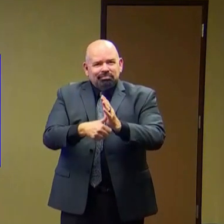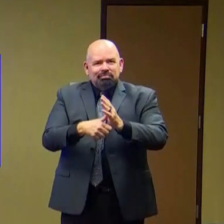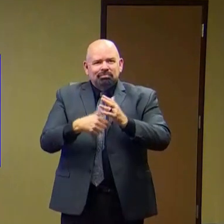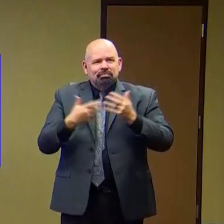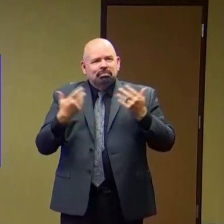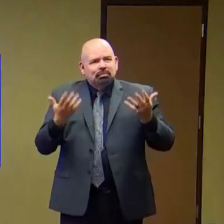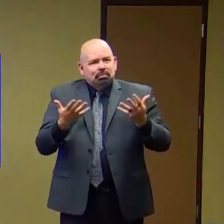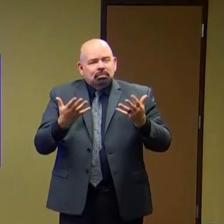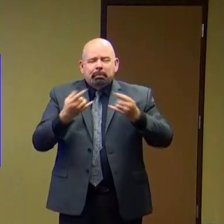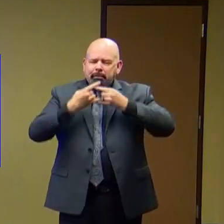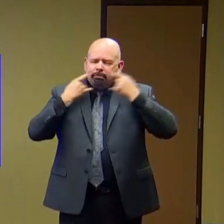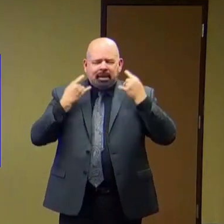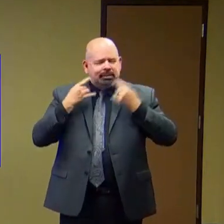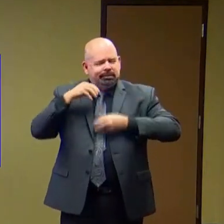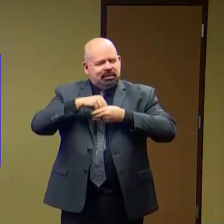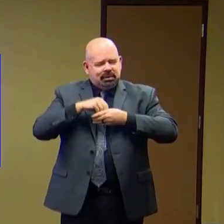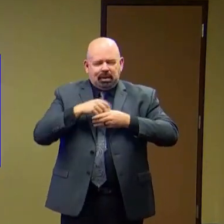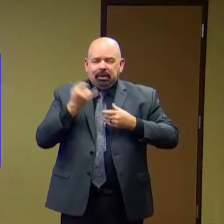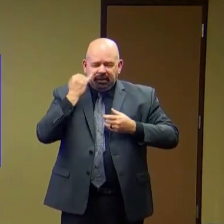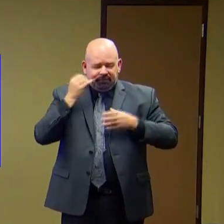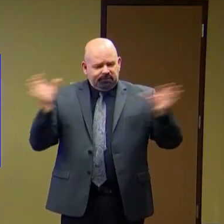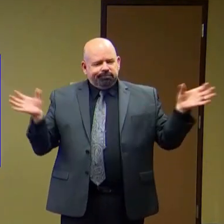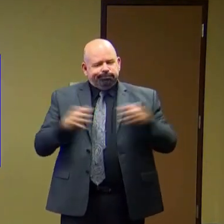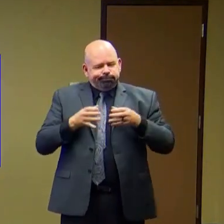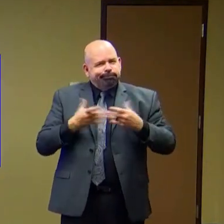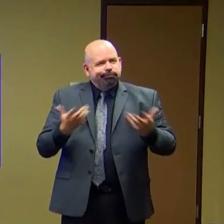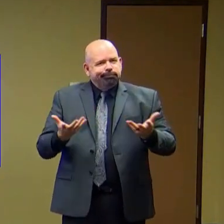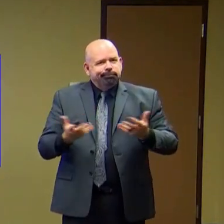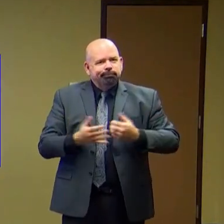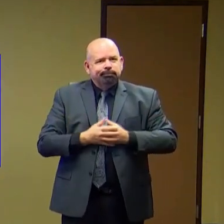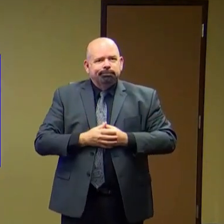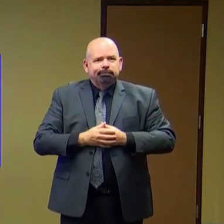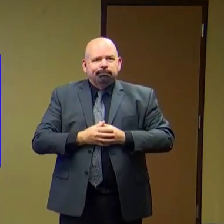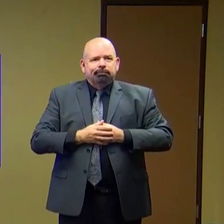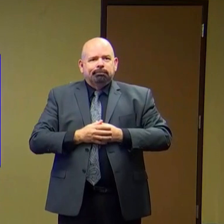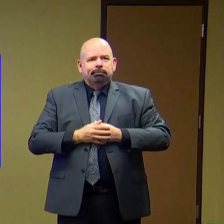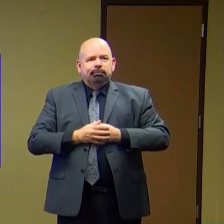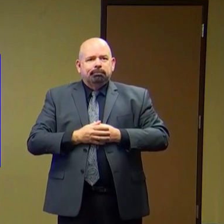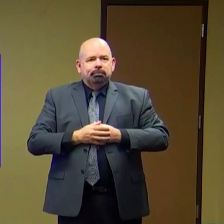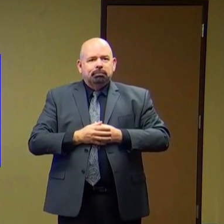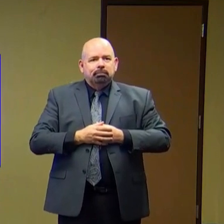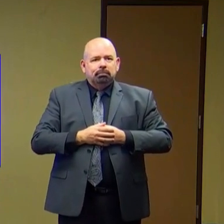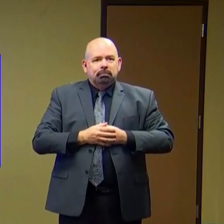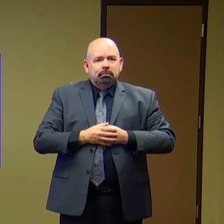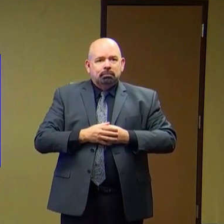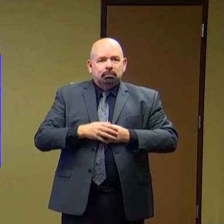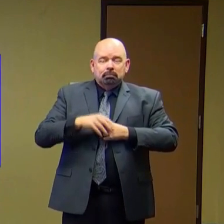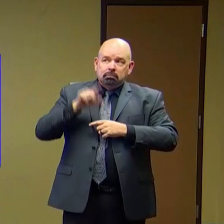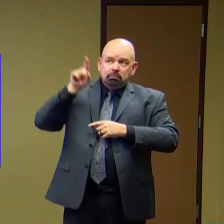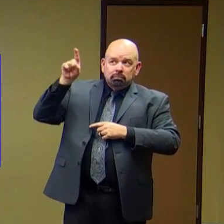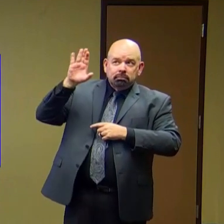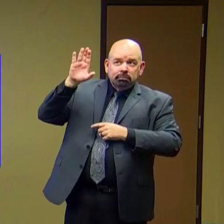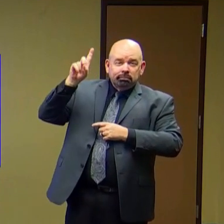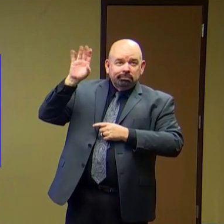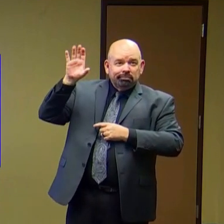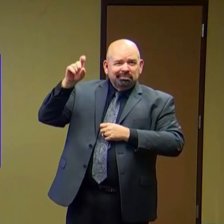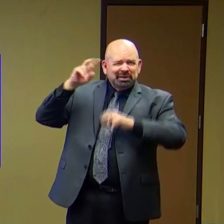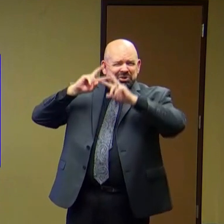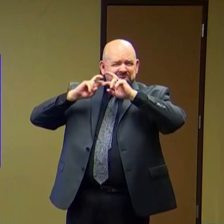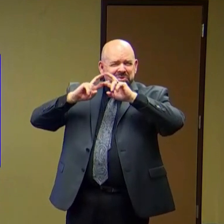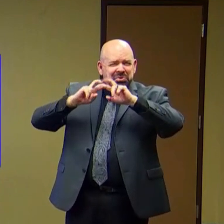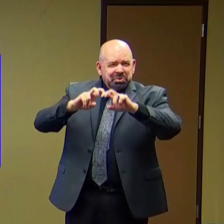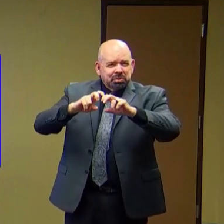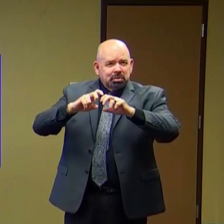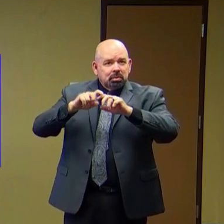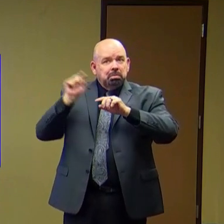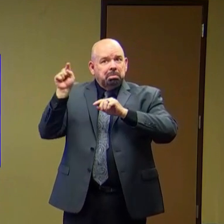if you have poor ventilation, because now we know, the CDC has told us this week, that in